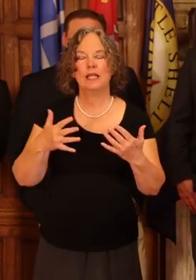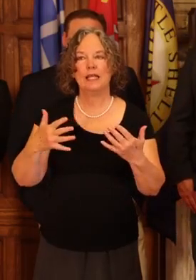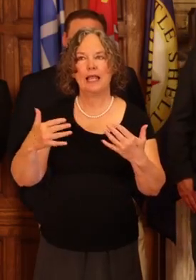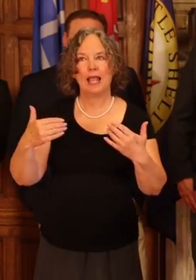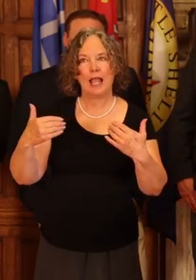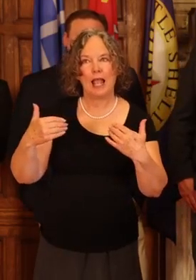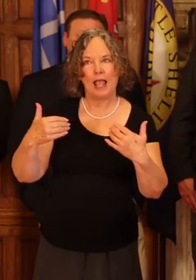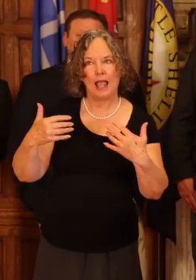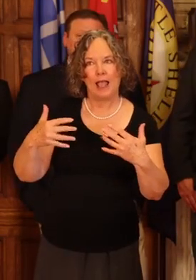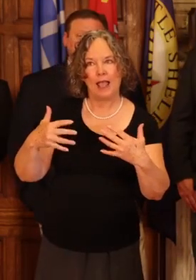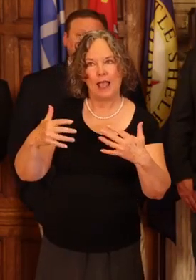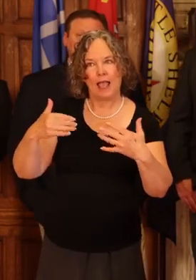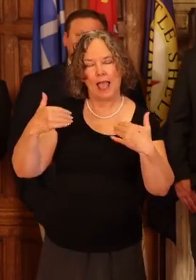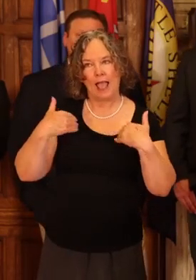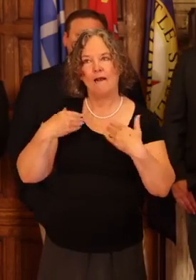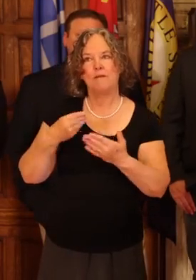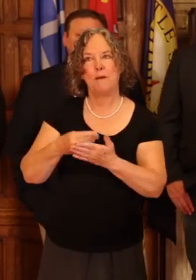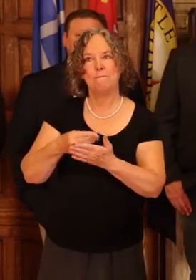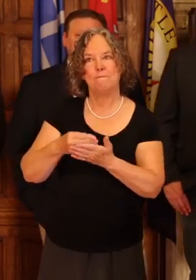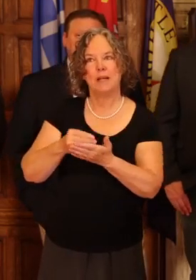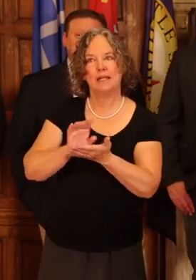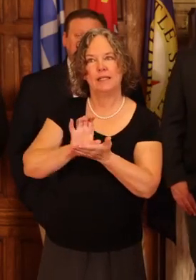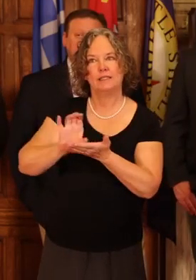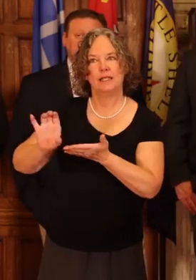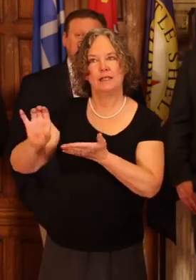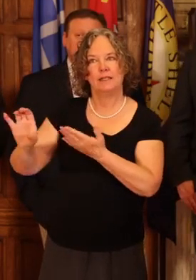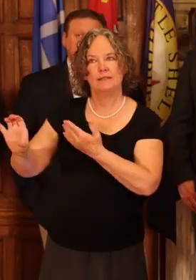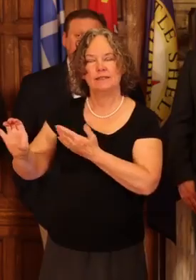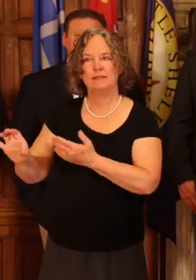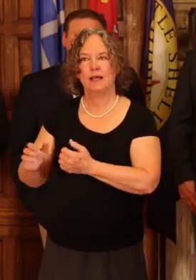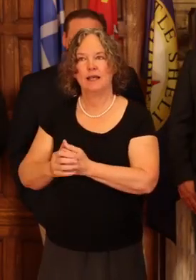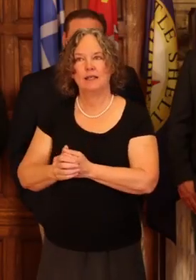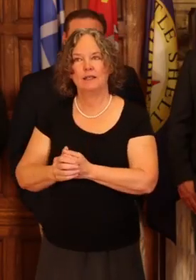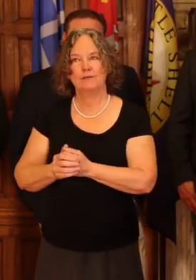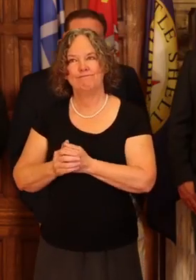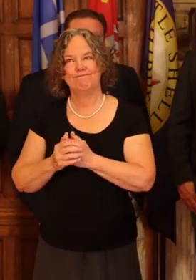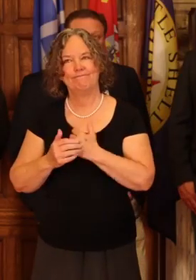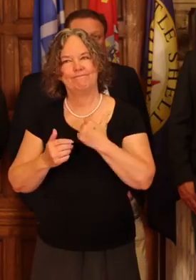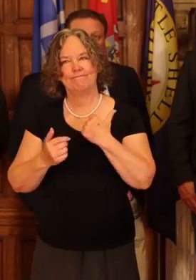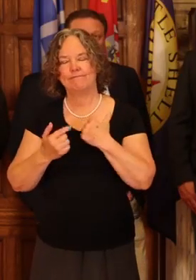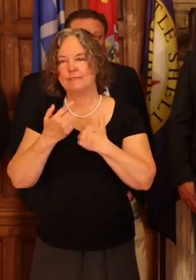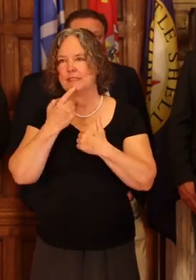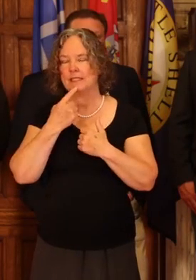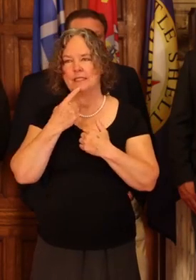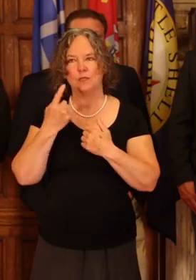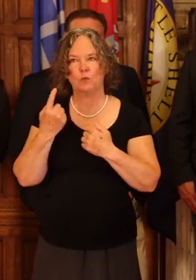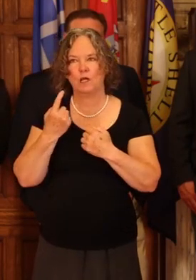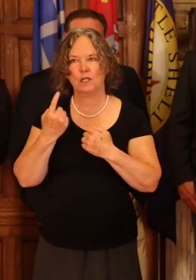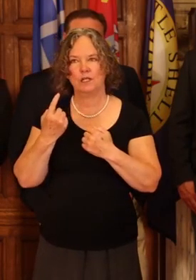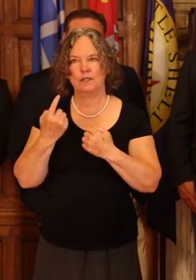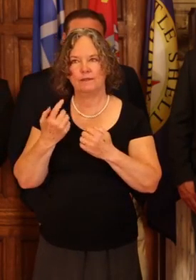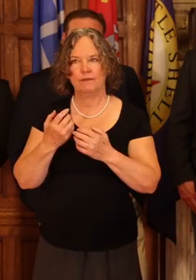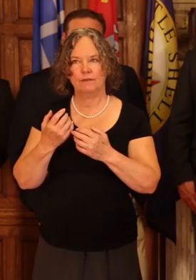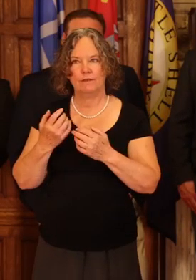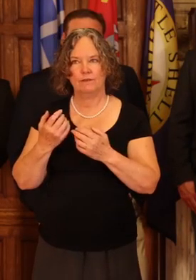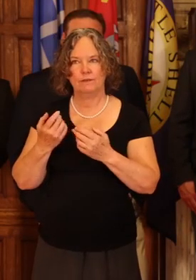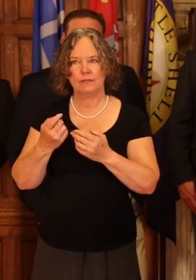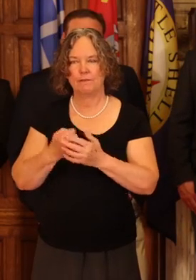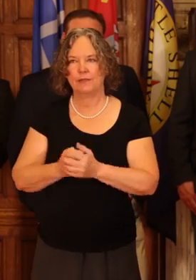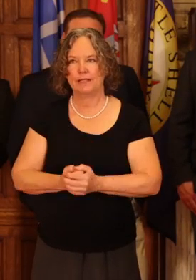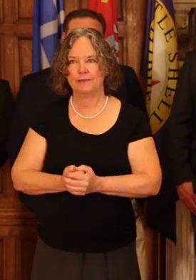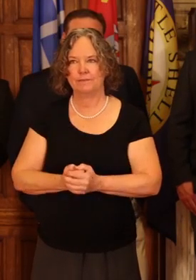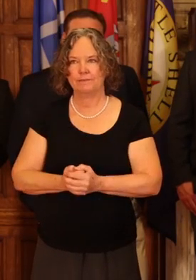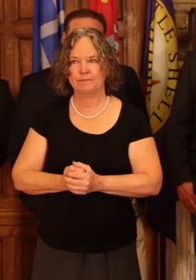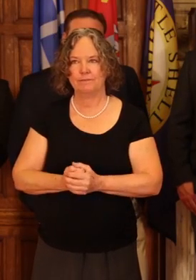shepherded through and we have all this money set aside for Montana, remember the director said we went to fiber in 160 days when we did that presentation. Just